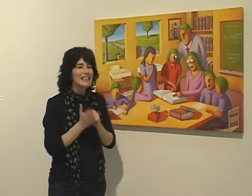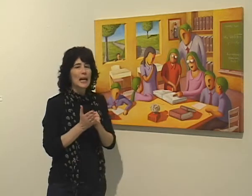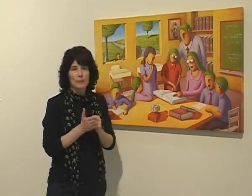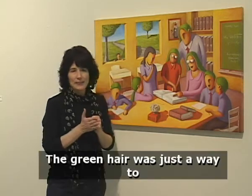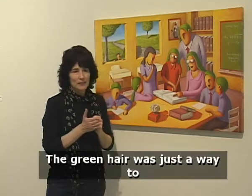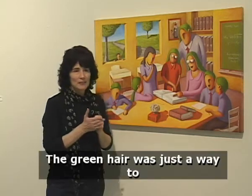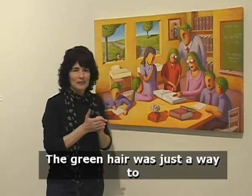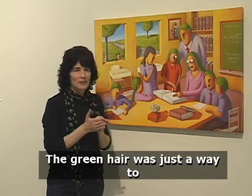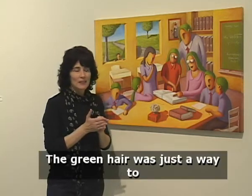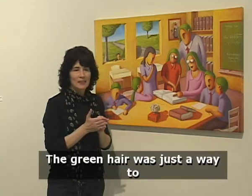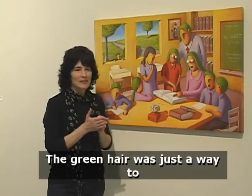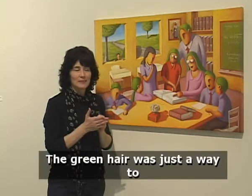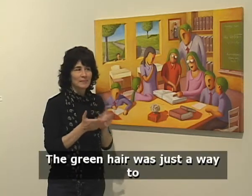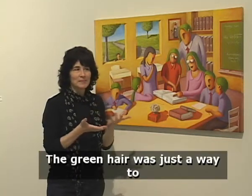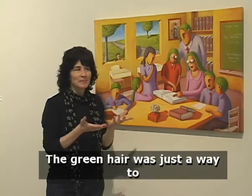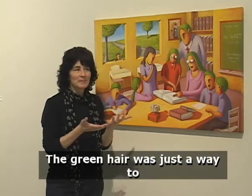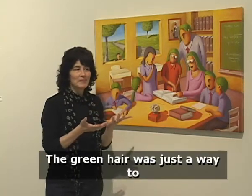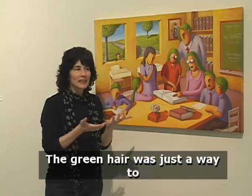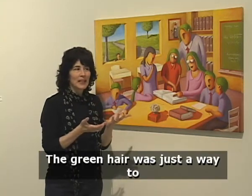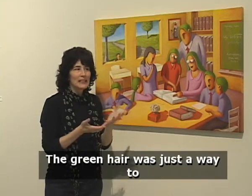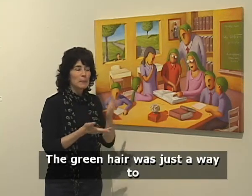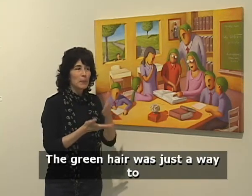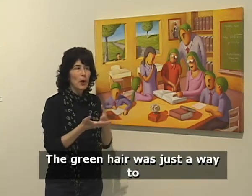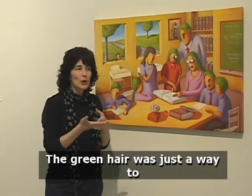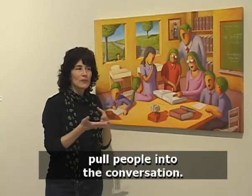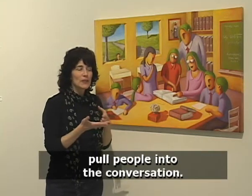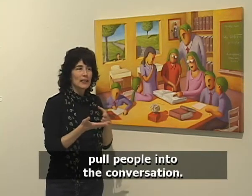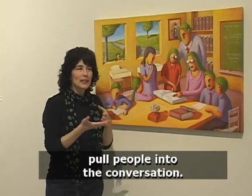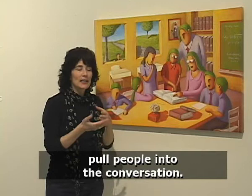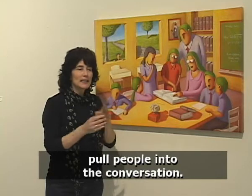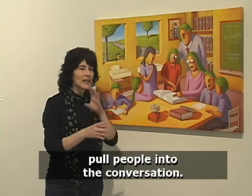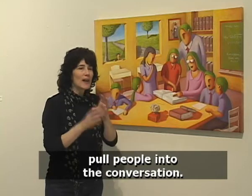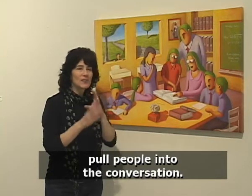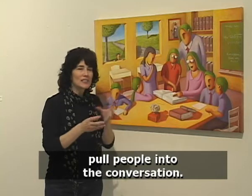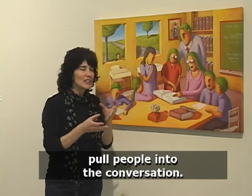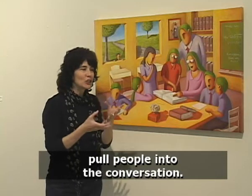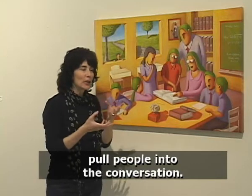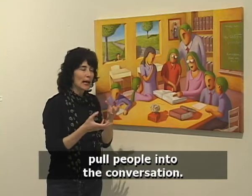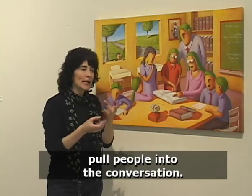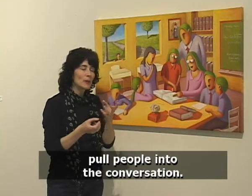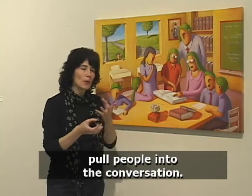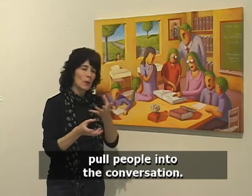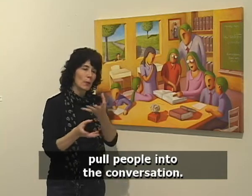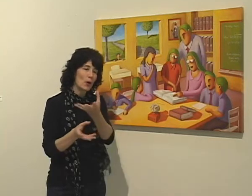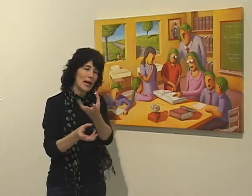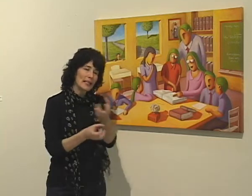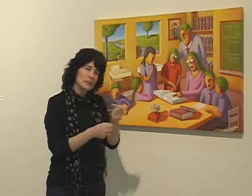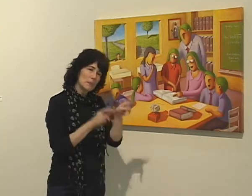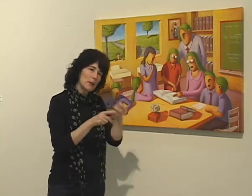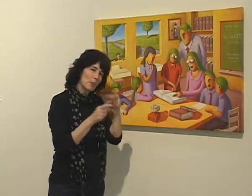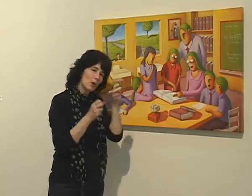The green hair was just a way to pull people into the conversation.